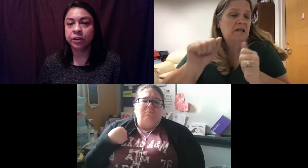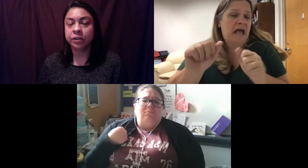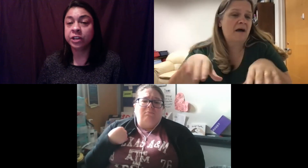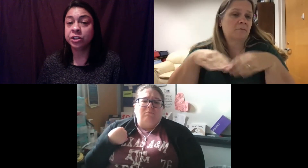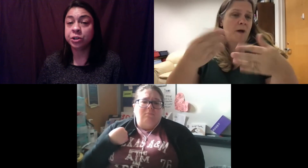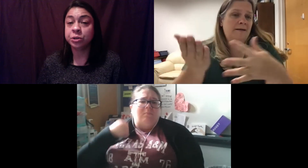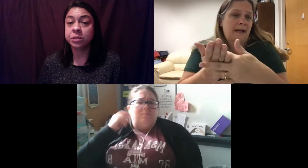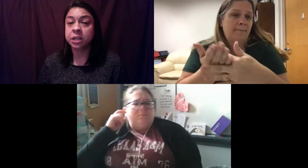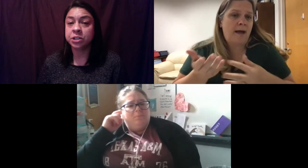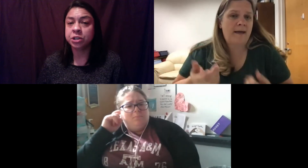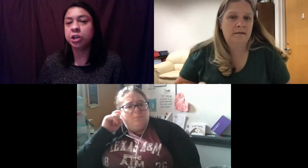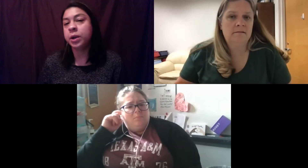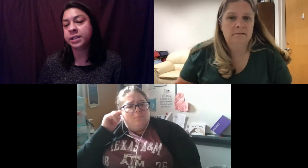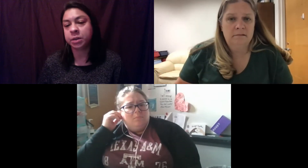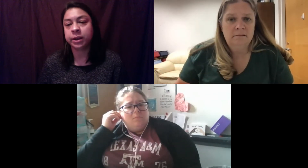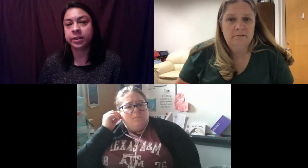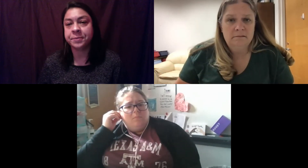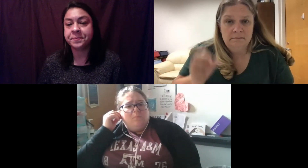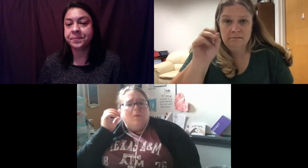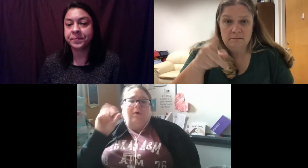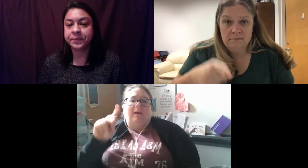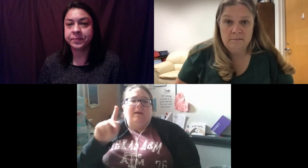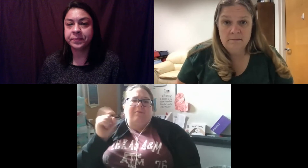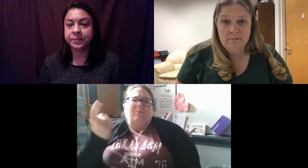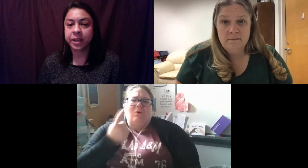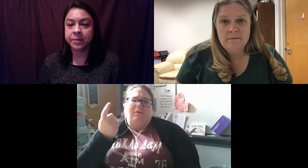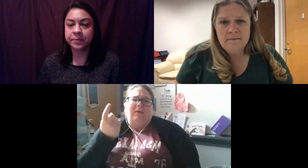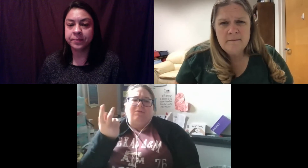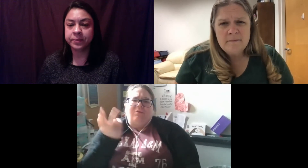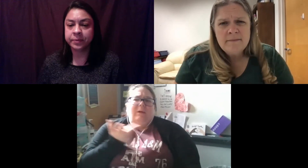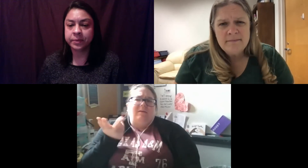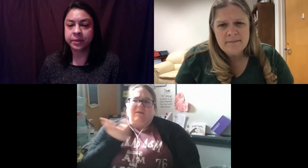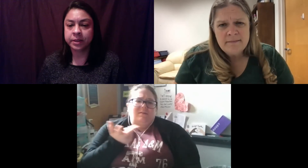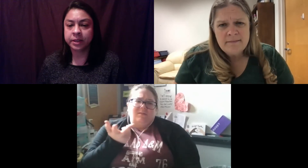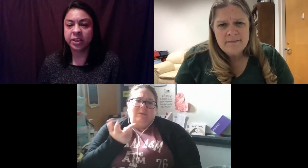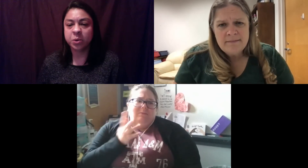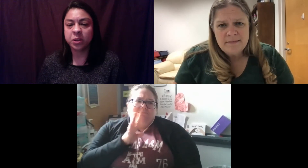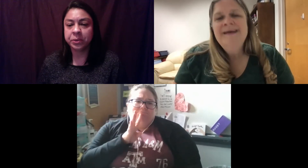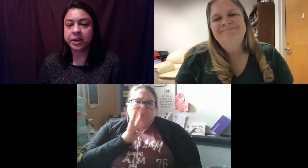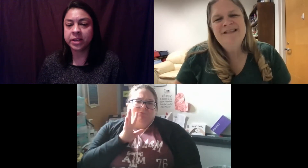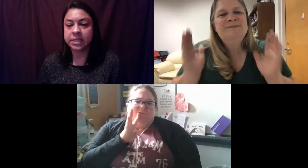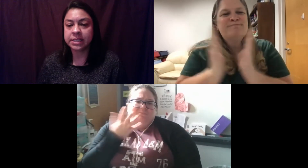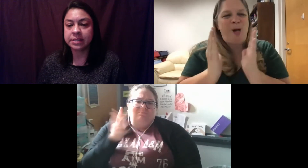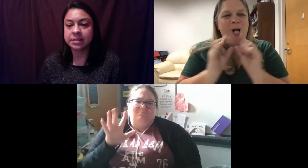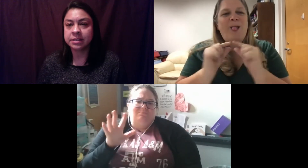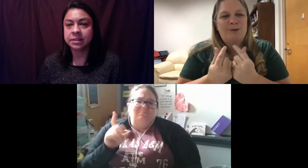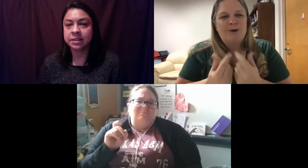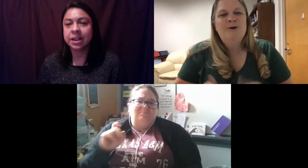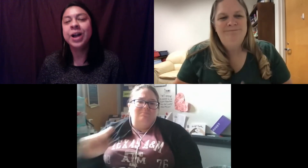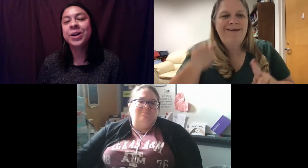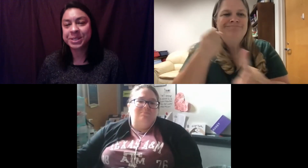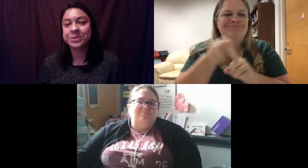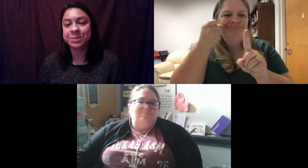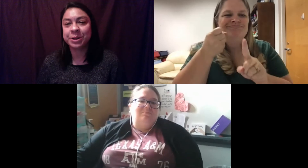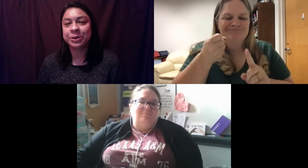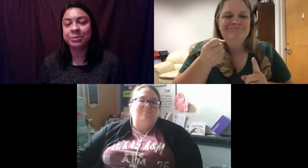If you're finished in your group discussion, you can go ahead and take a break then. Okay. Yeah, there were only 3 of us.